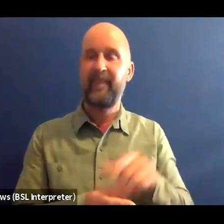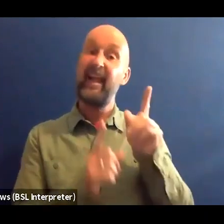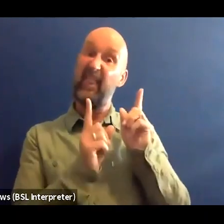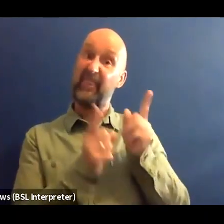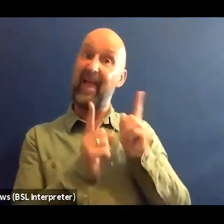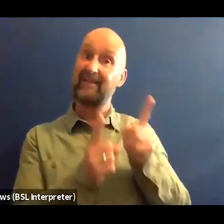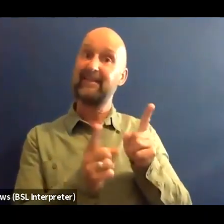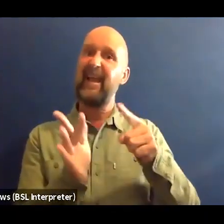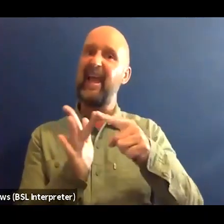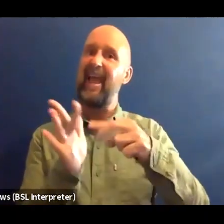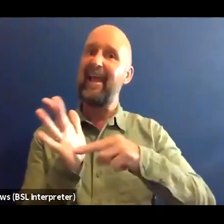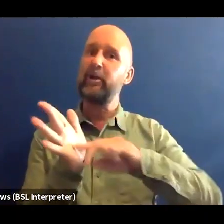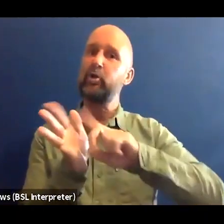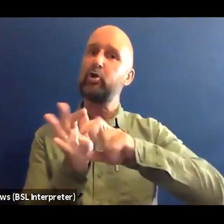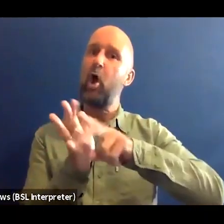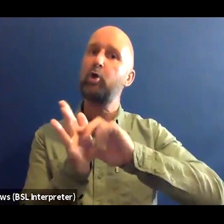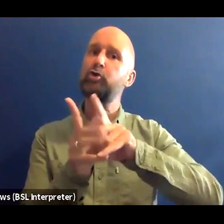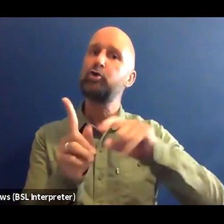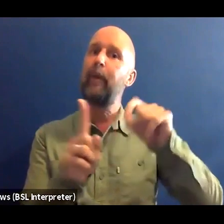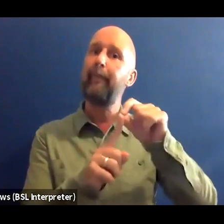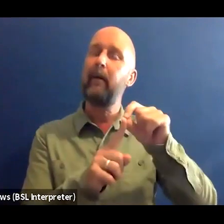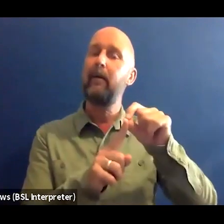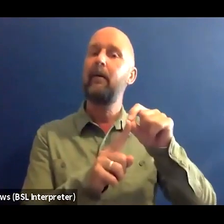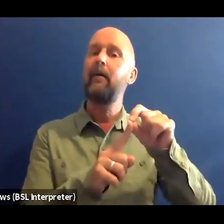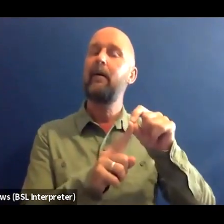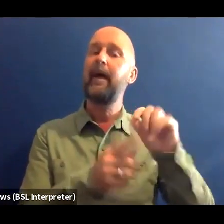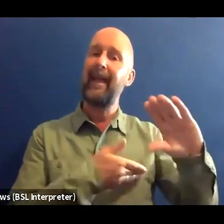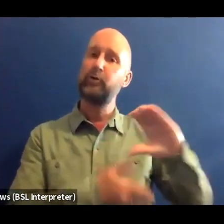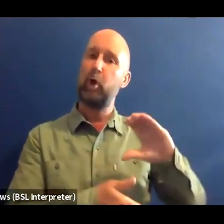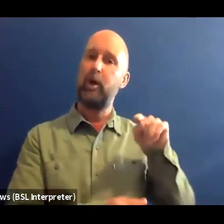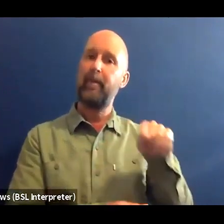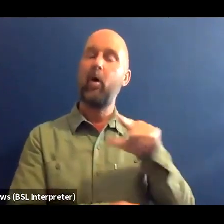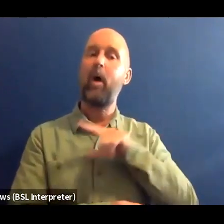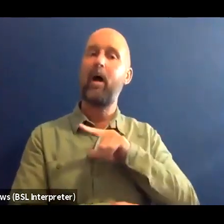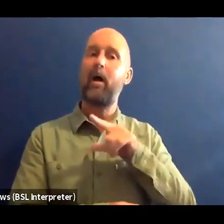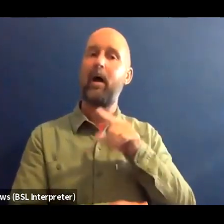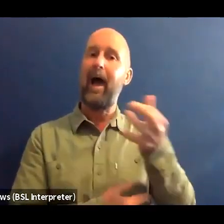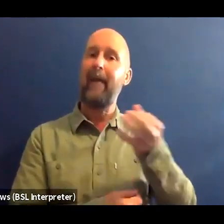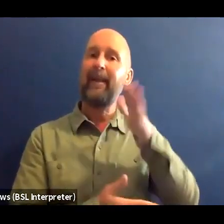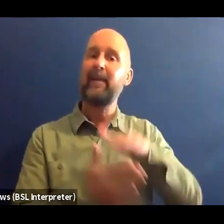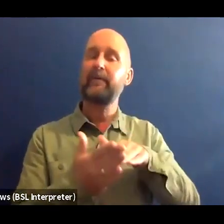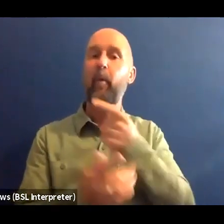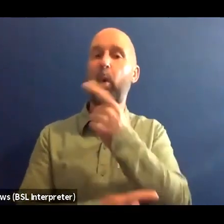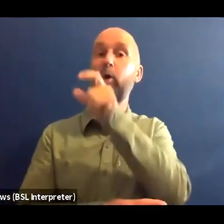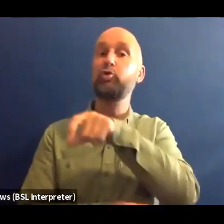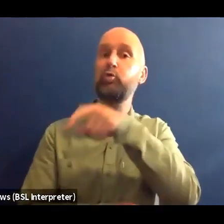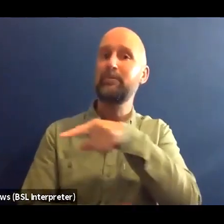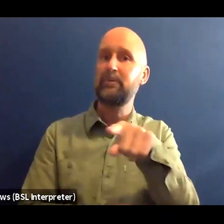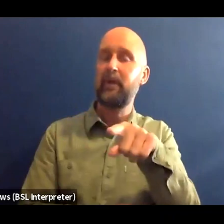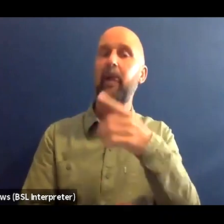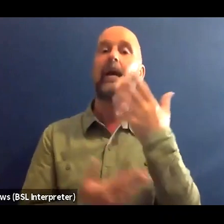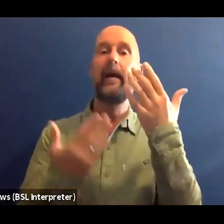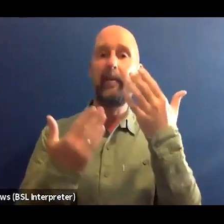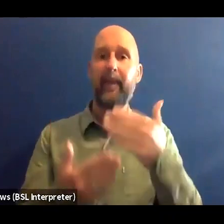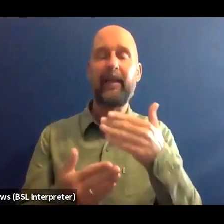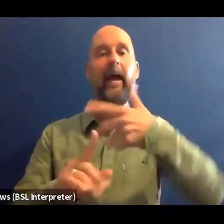that internship was open for applications from students who were from